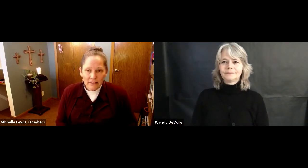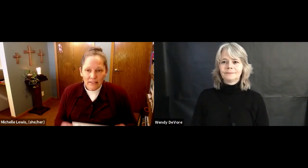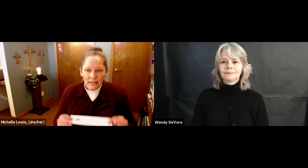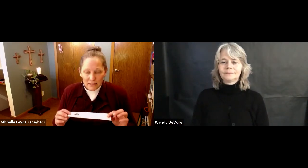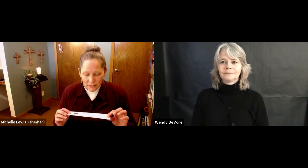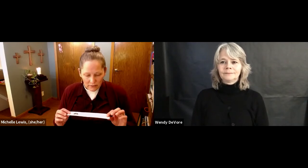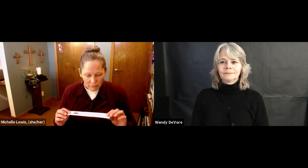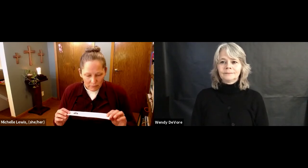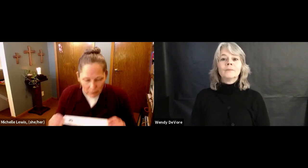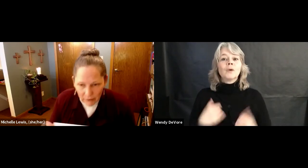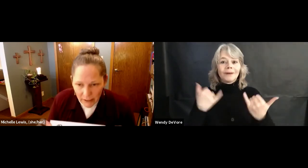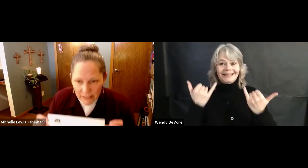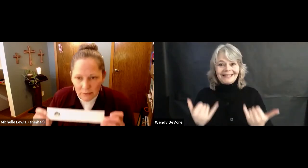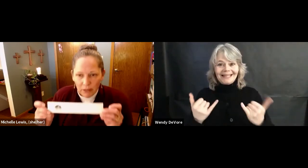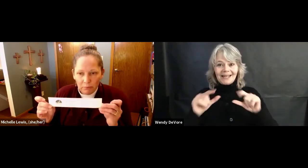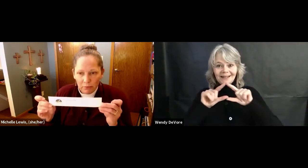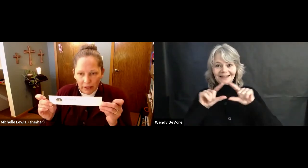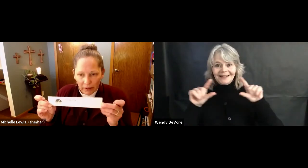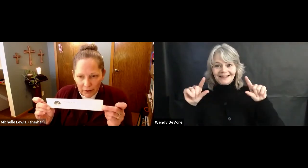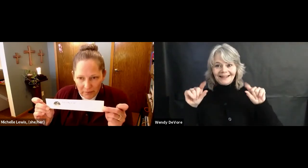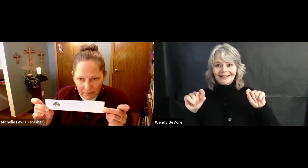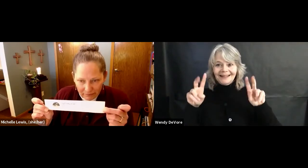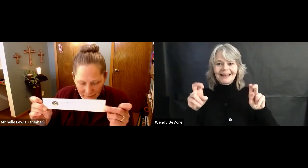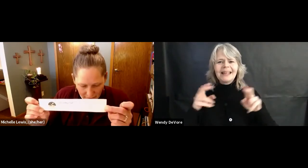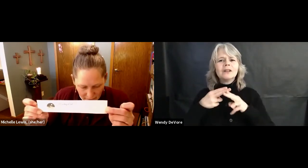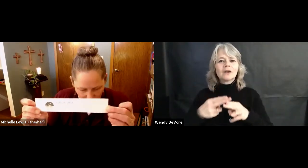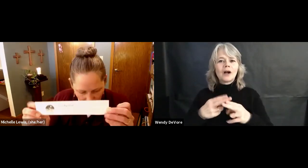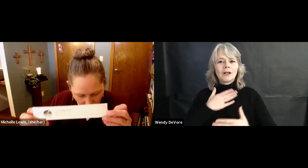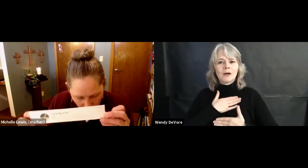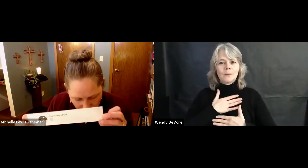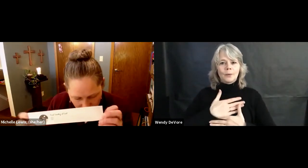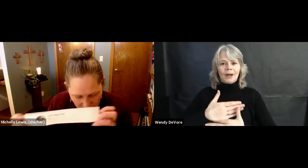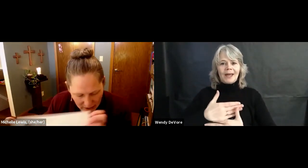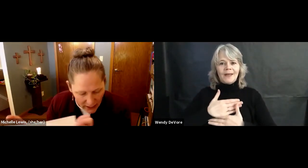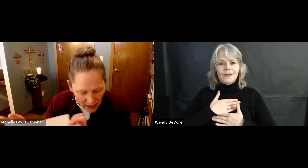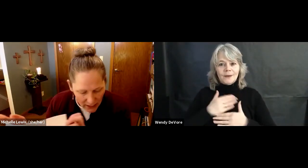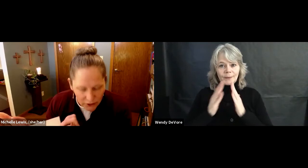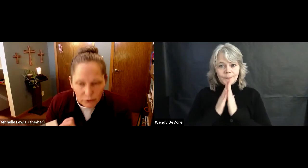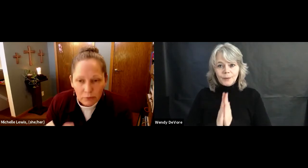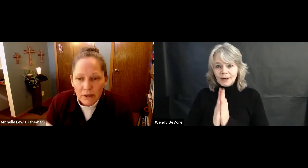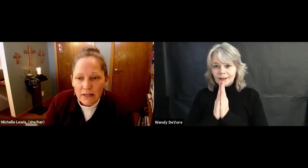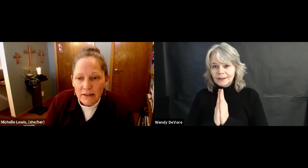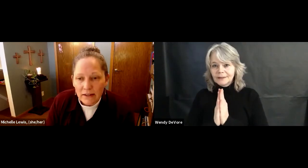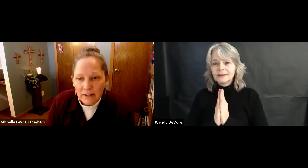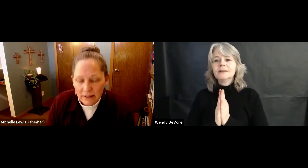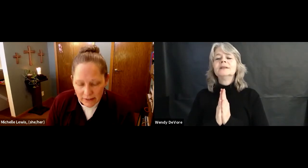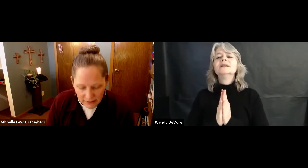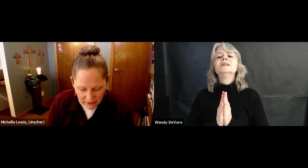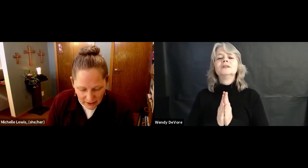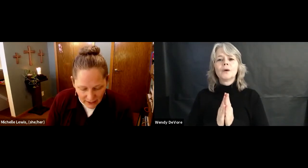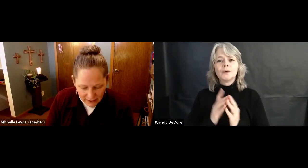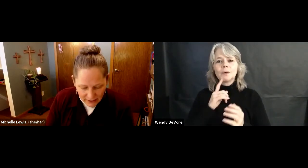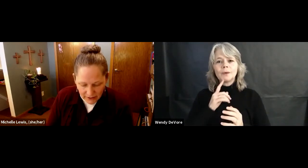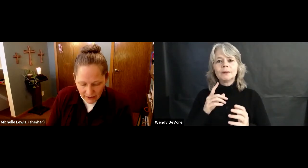And today's paper is a breath prayer. It encourages us to breathe in